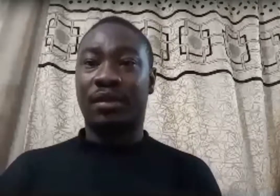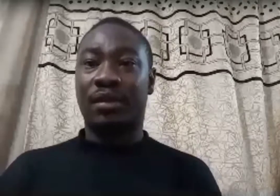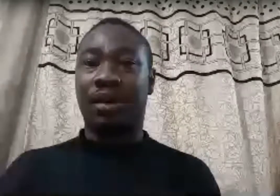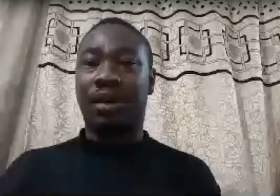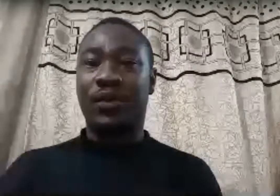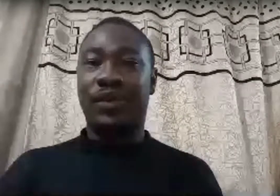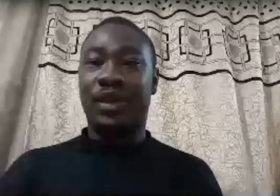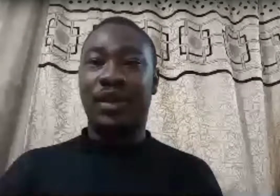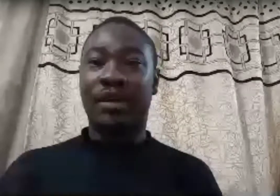together?